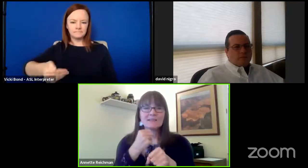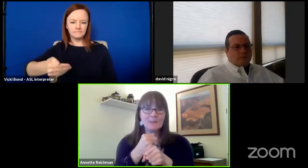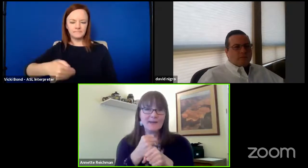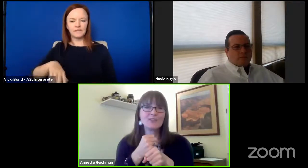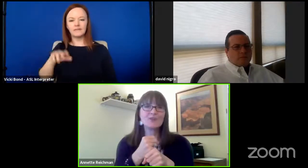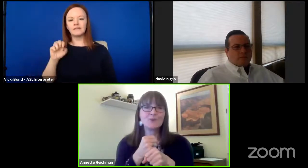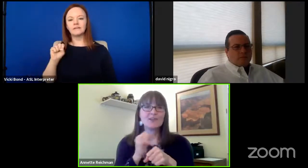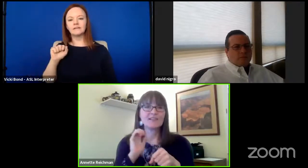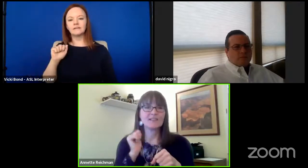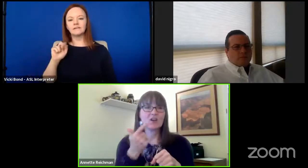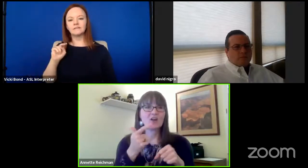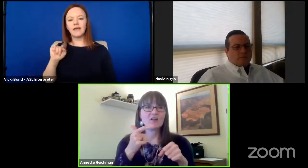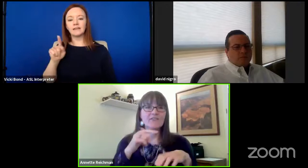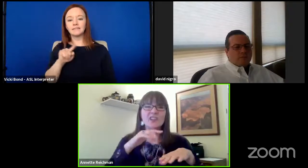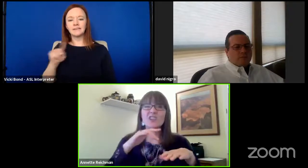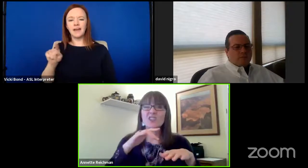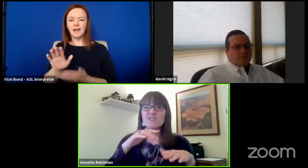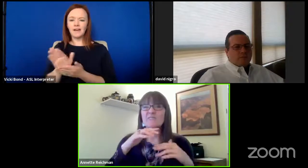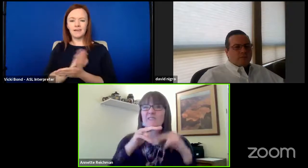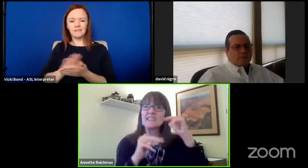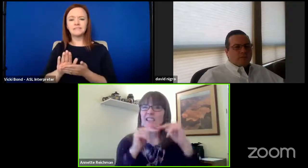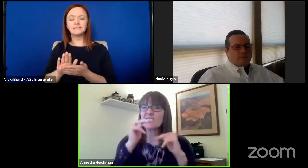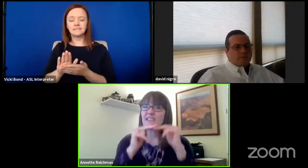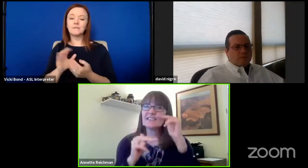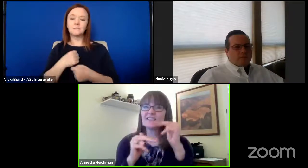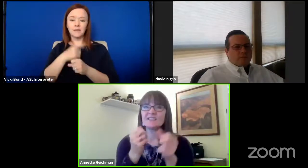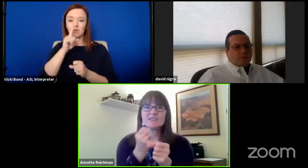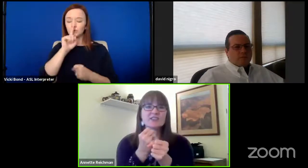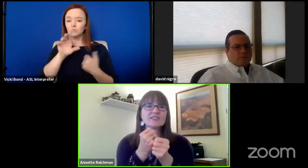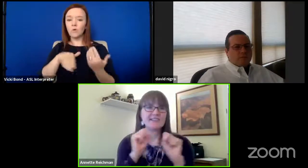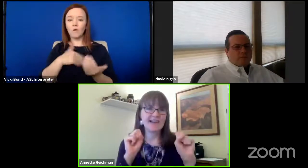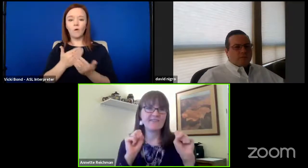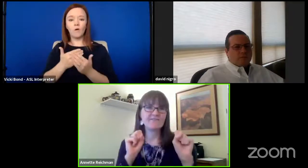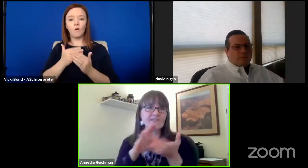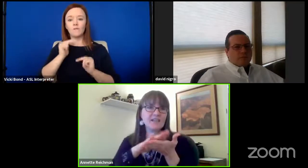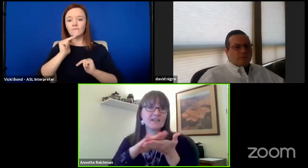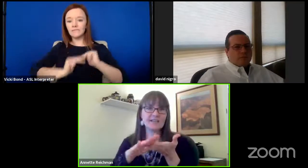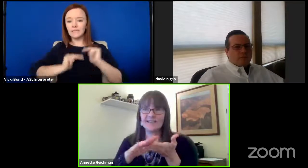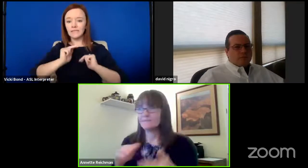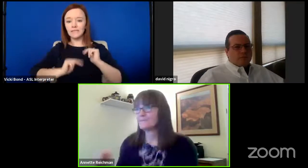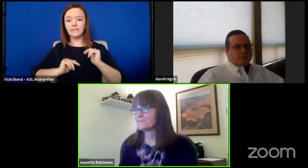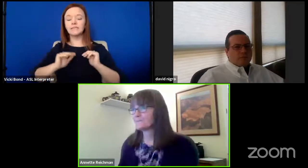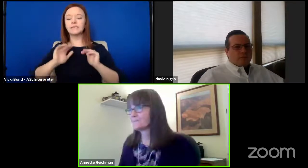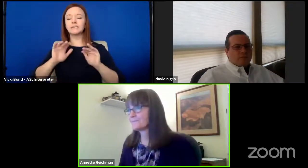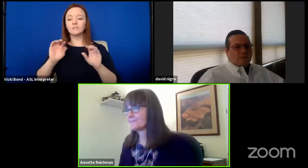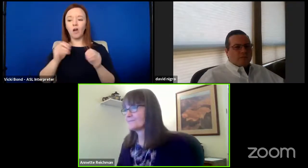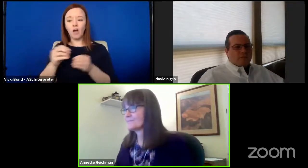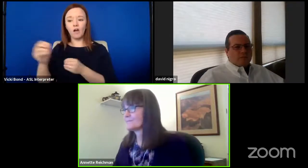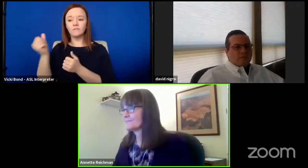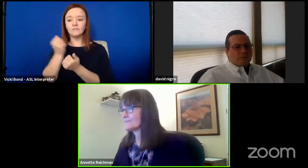sanitizing to make sure that all of their facilities are safe and clean.